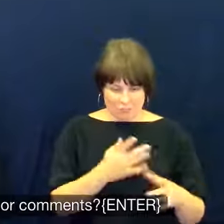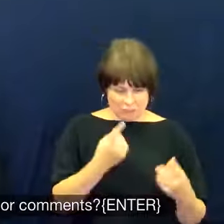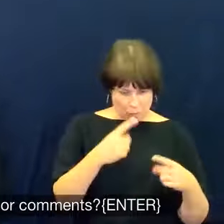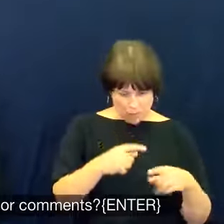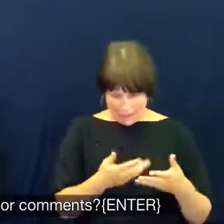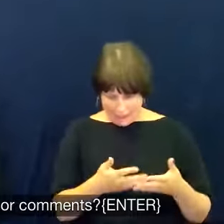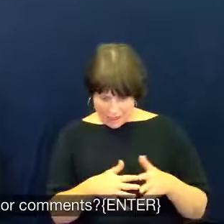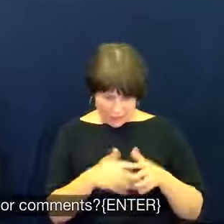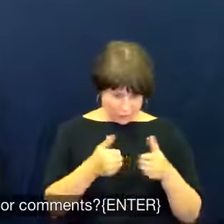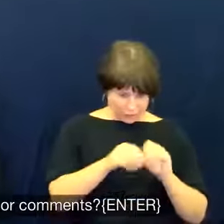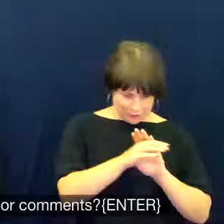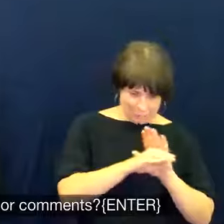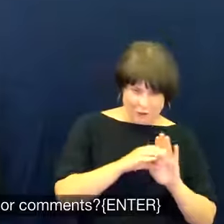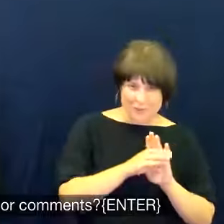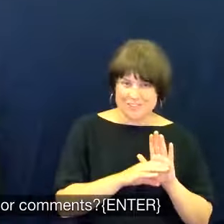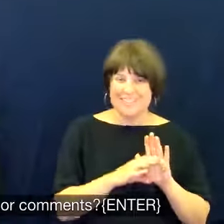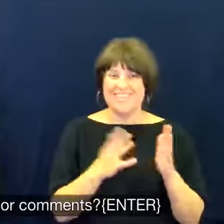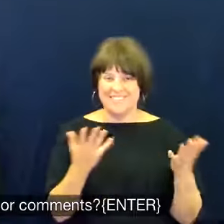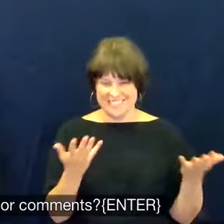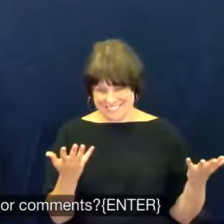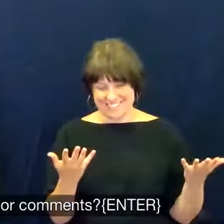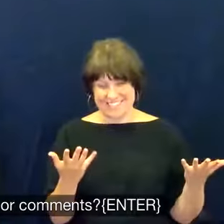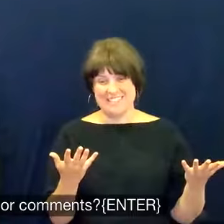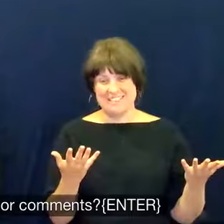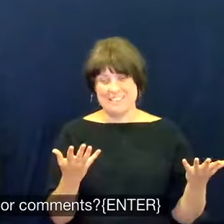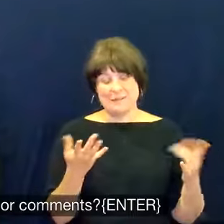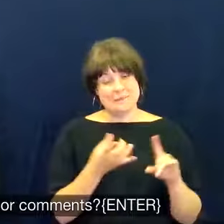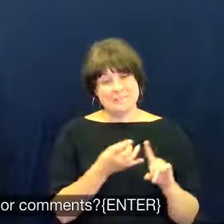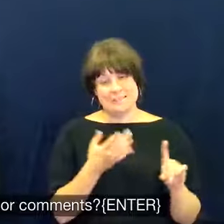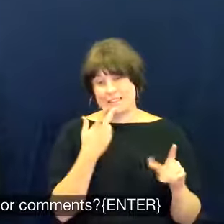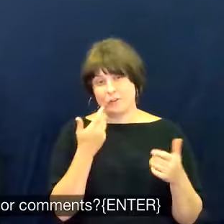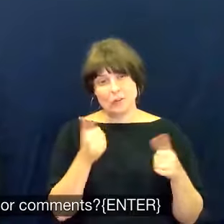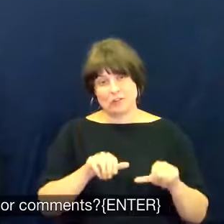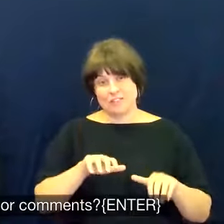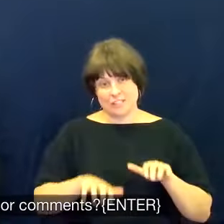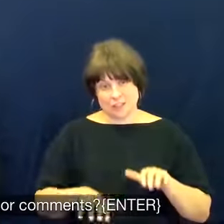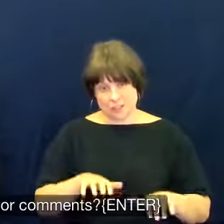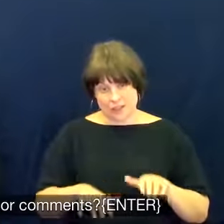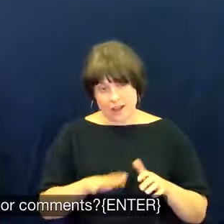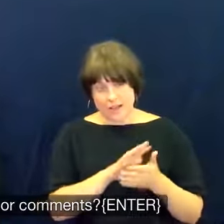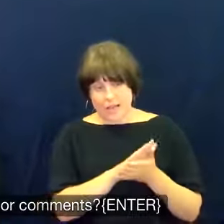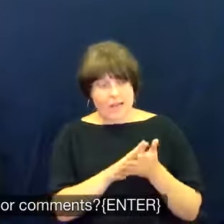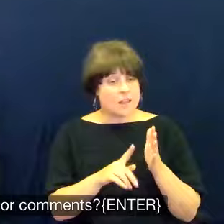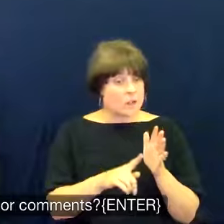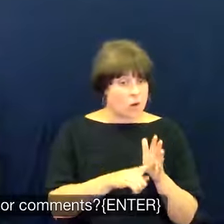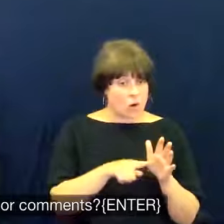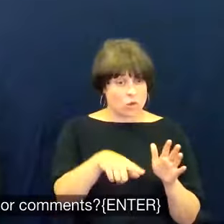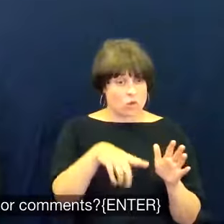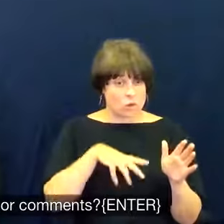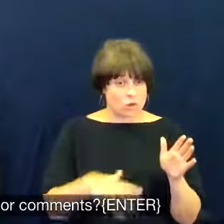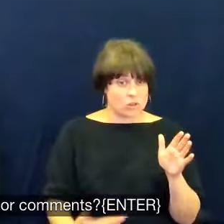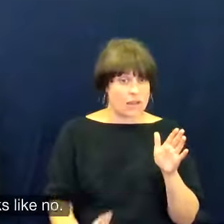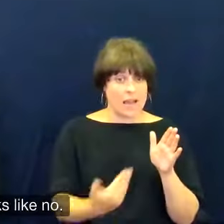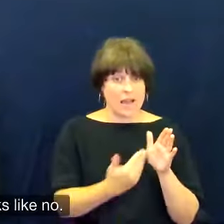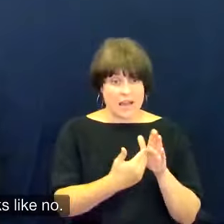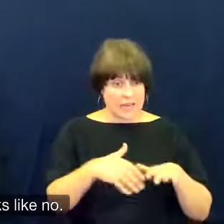computer. Or especially if you're using, we'll check back in with you, Heather. Did you have anything else you wanted to